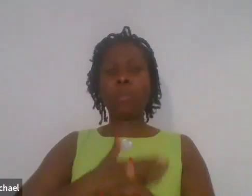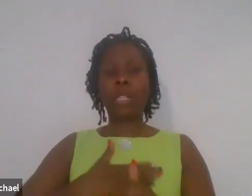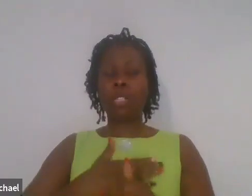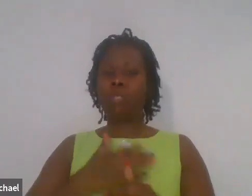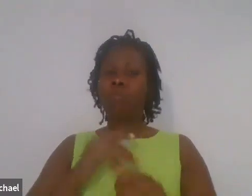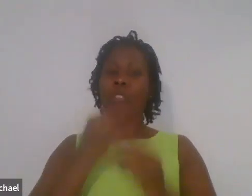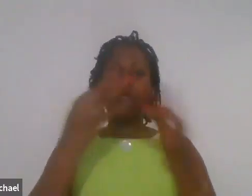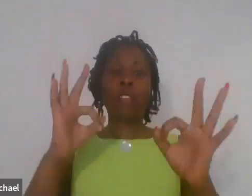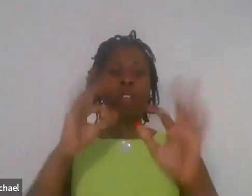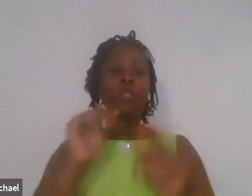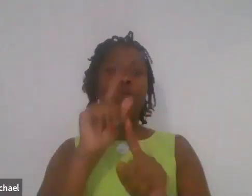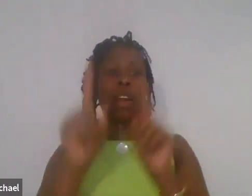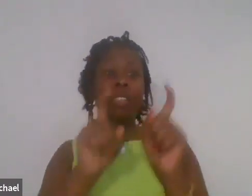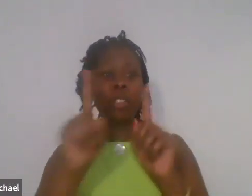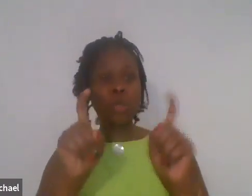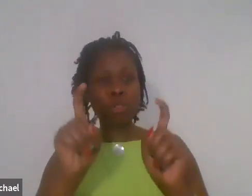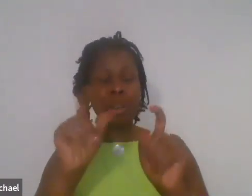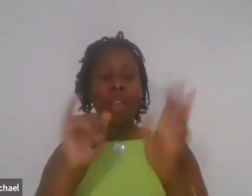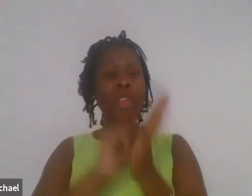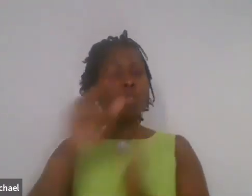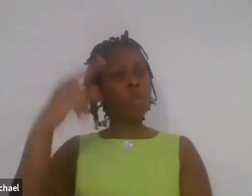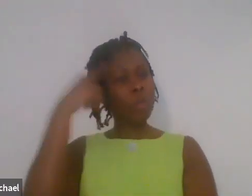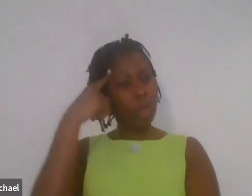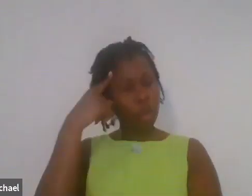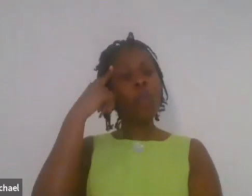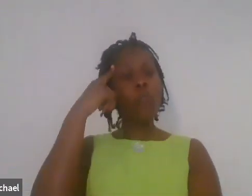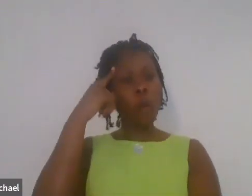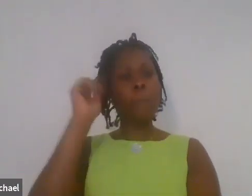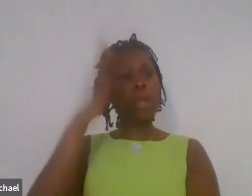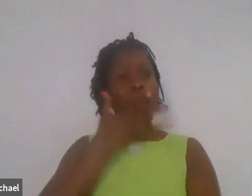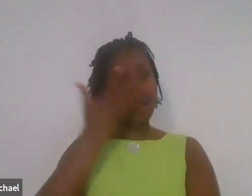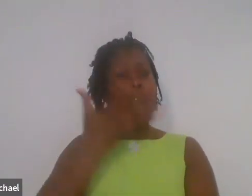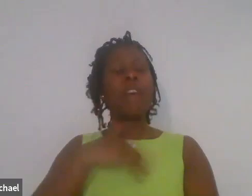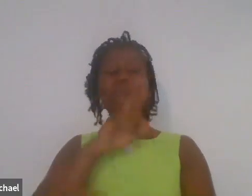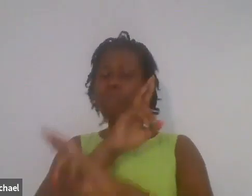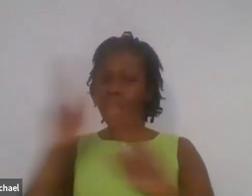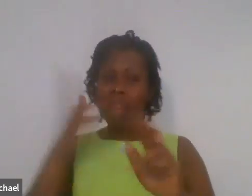Today's interaction, feel free to ask any question you've been